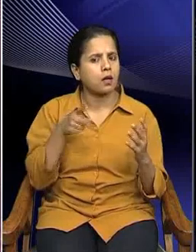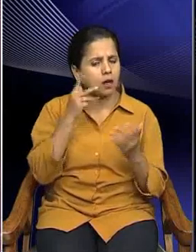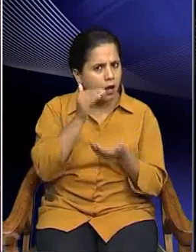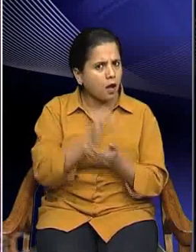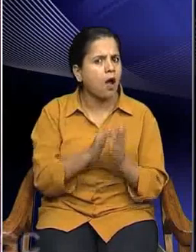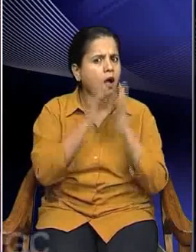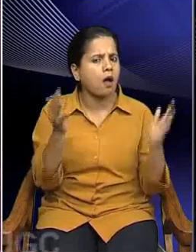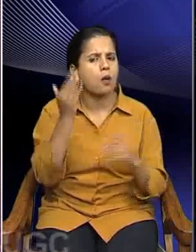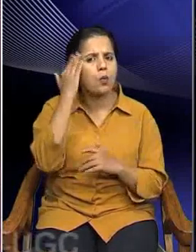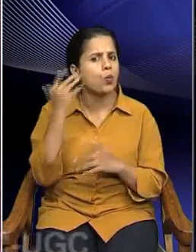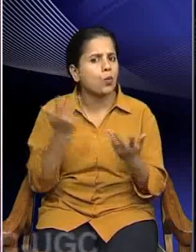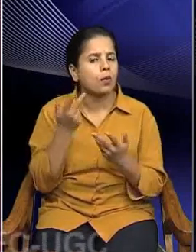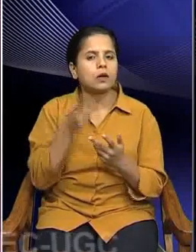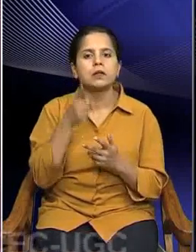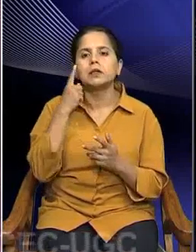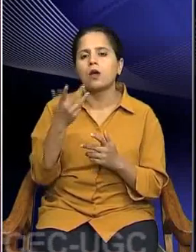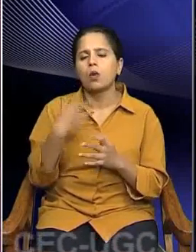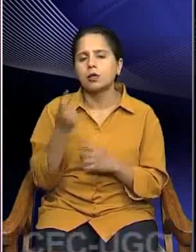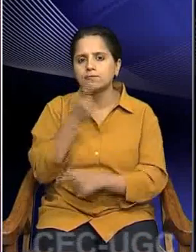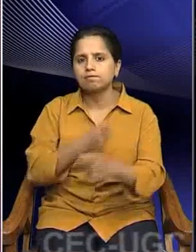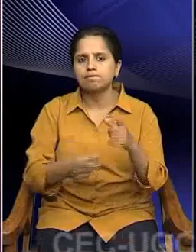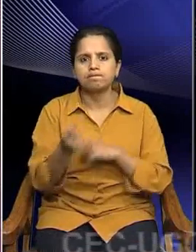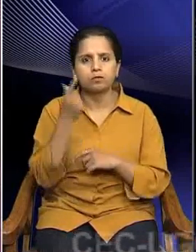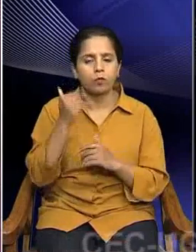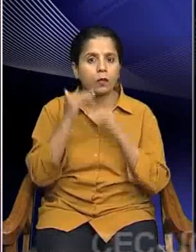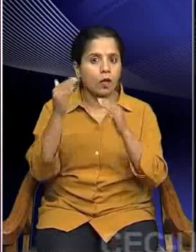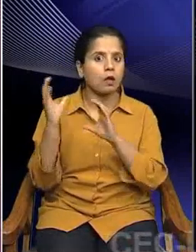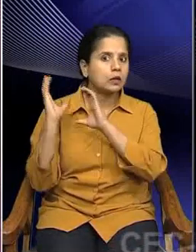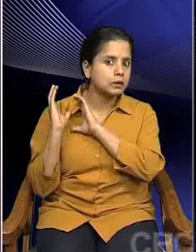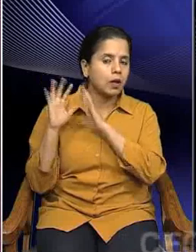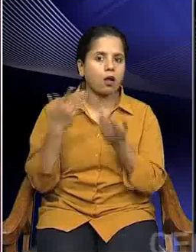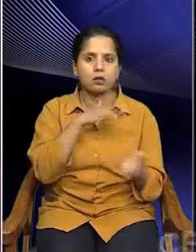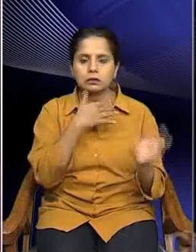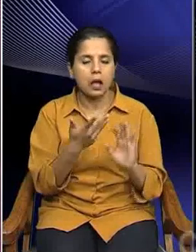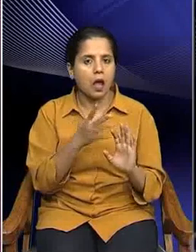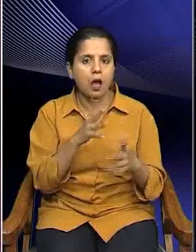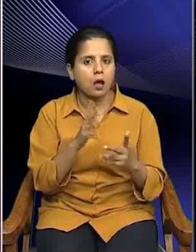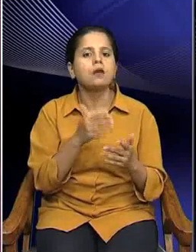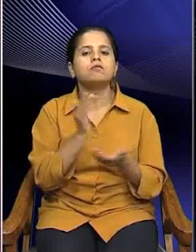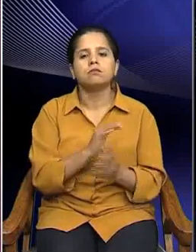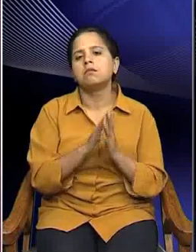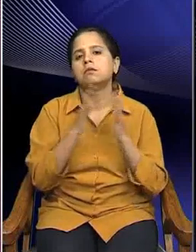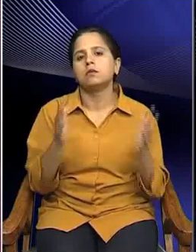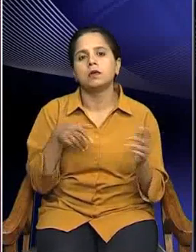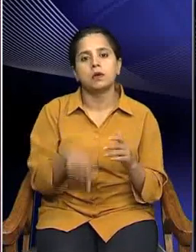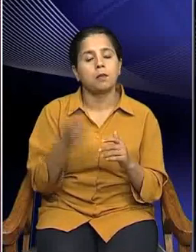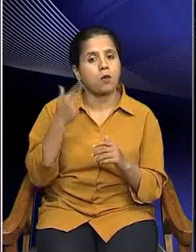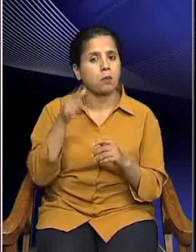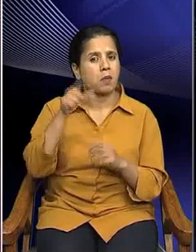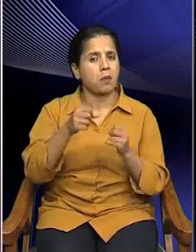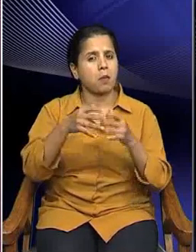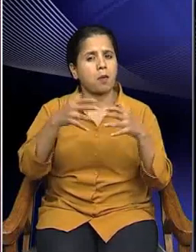because in order to compensate for the higher burden of mortality. And the net increase in the world population was very,